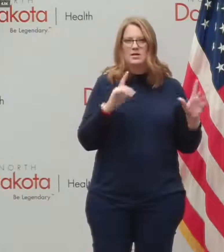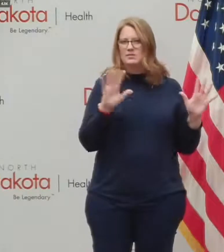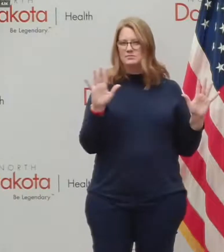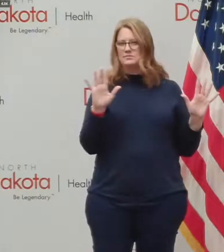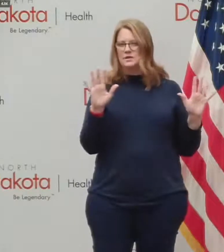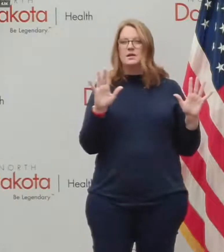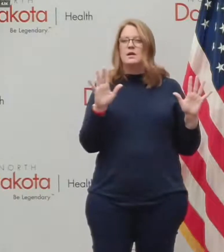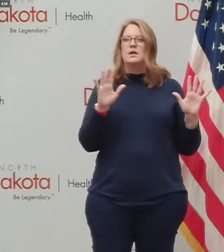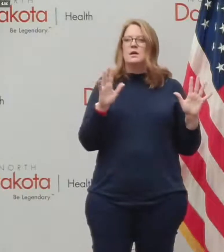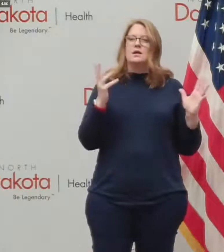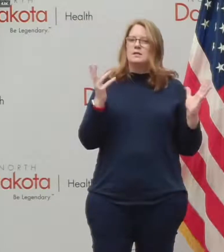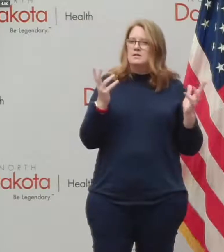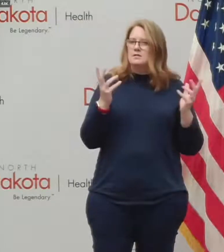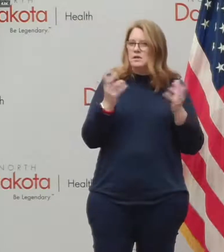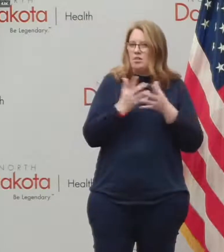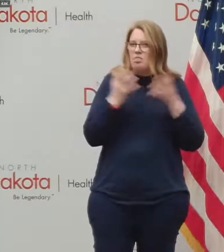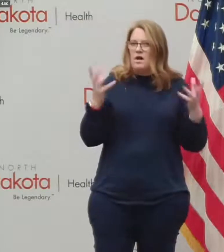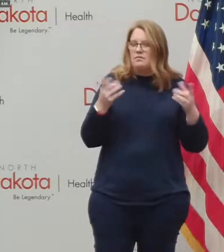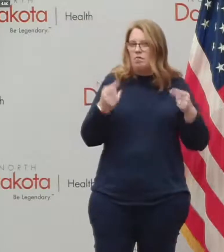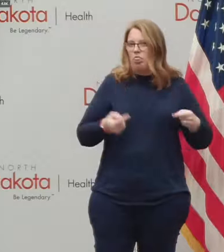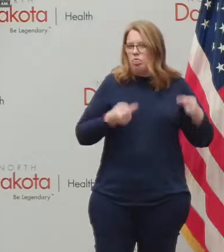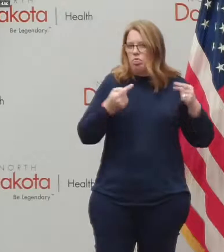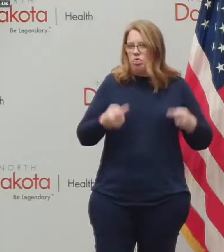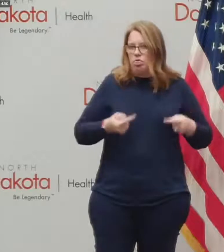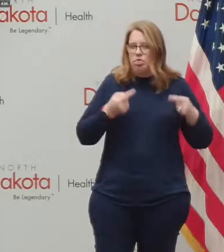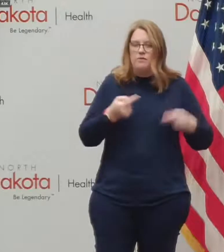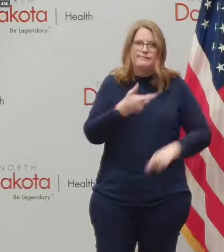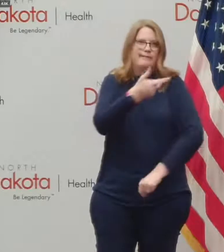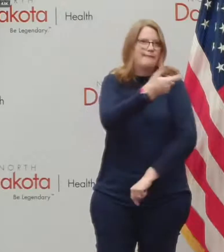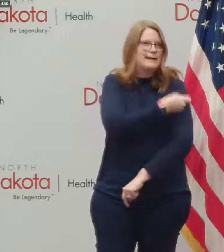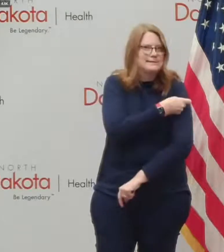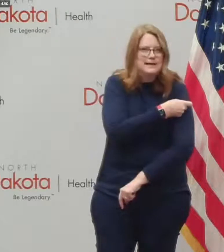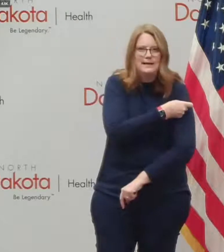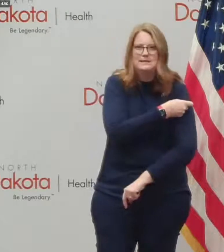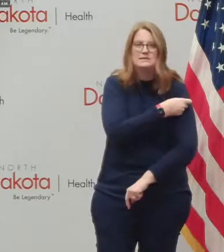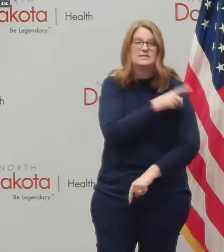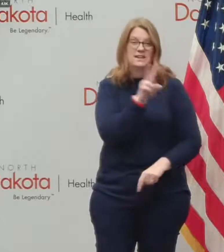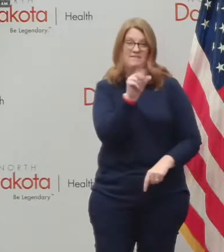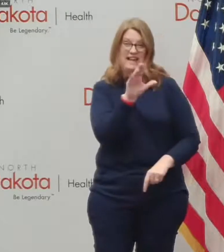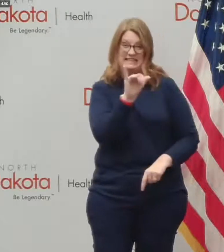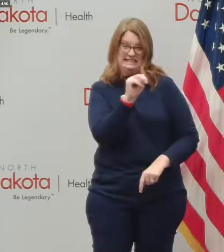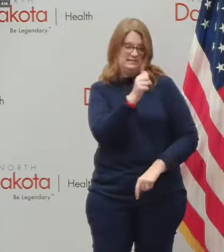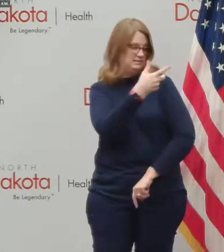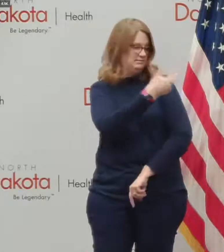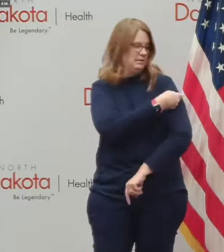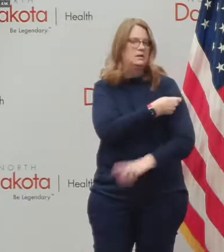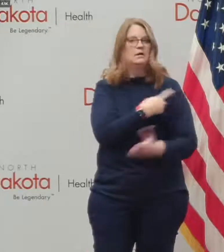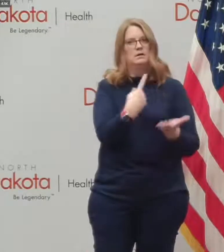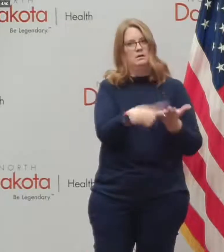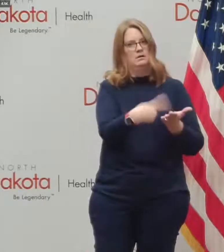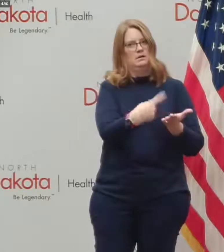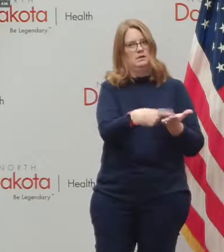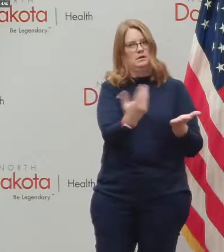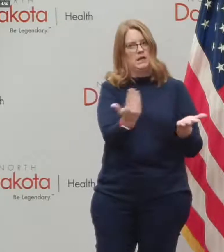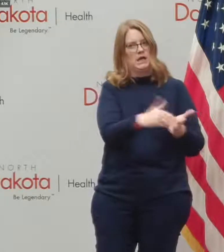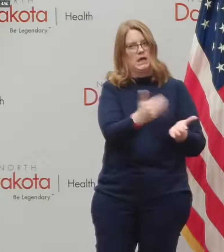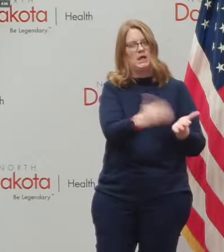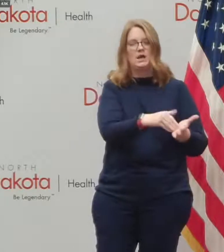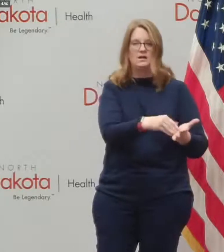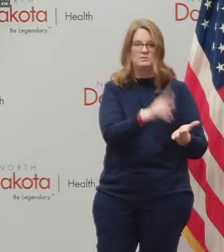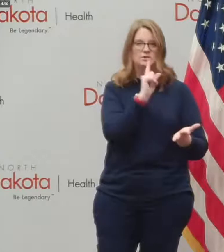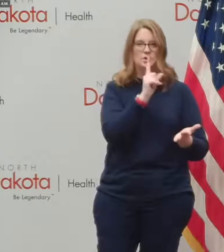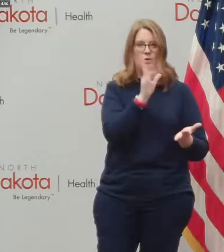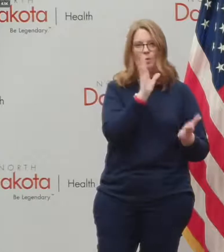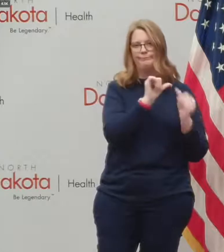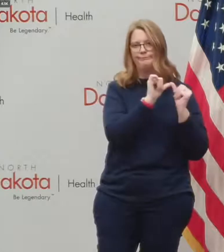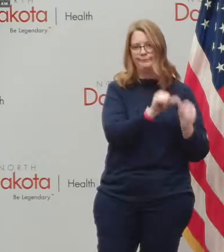cetera. There is every aspect of this. Vaccines has been also debated, and I'm sure will be debated going forward. So everything's